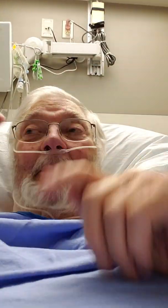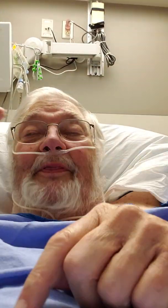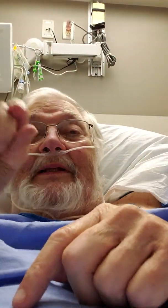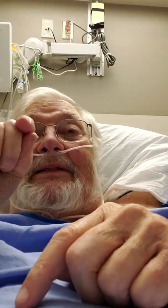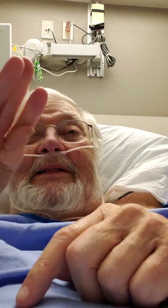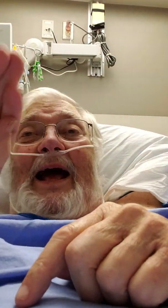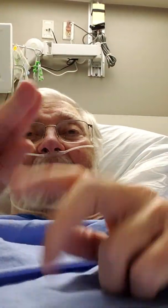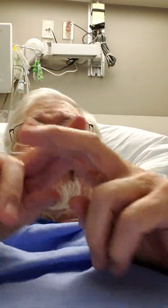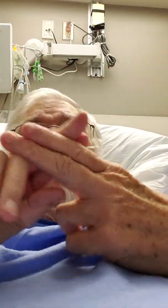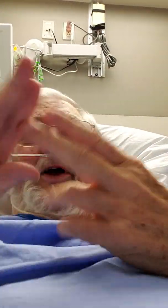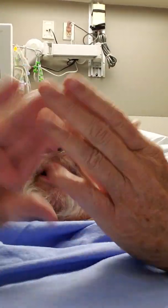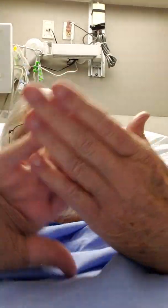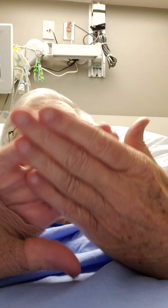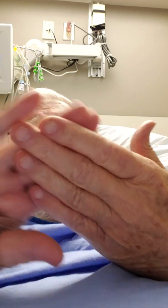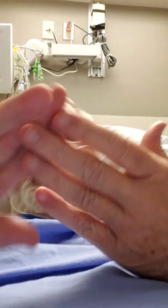But the staff are very nice,